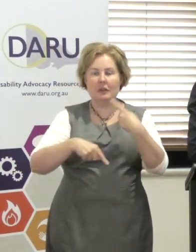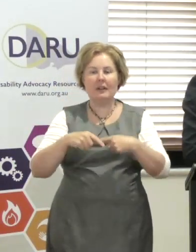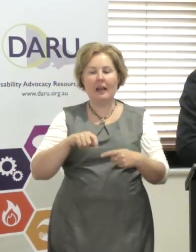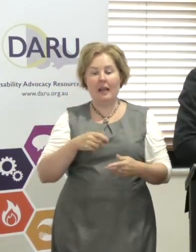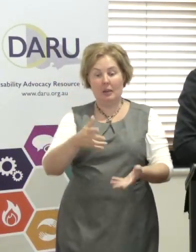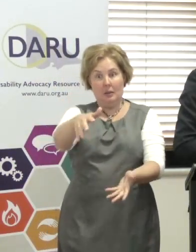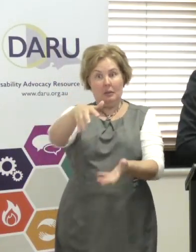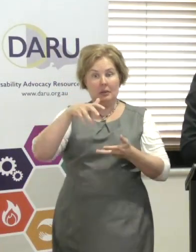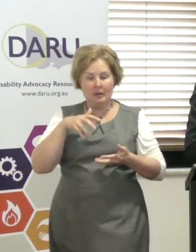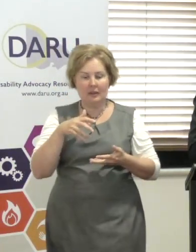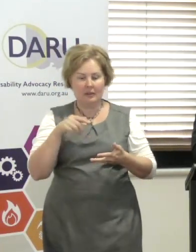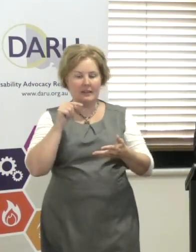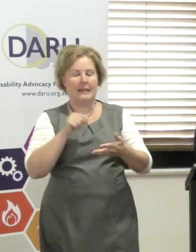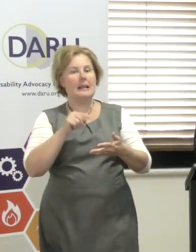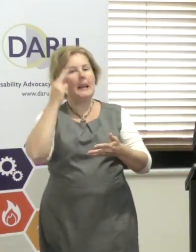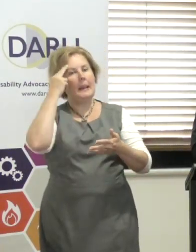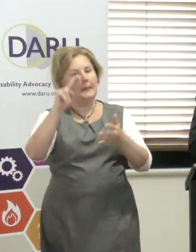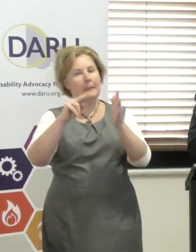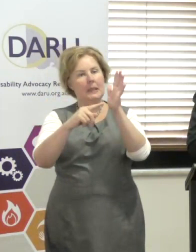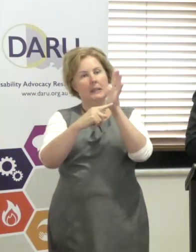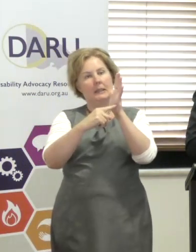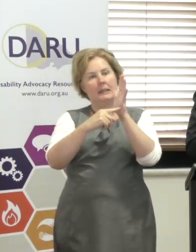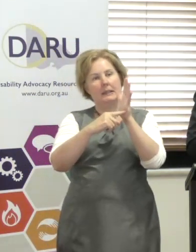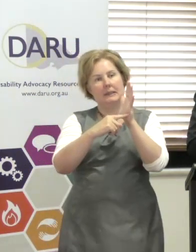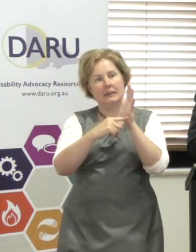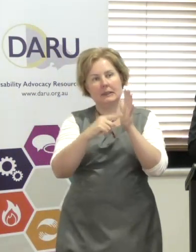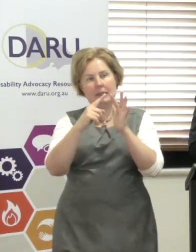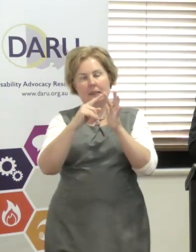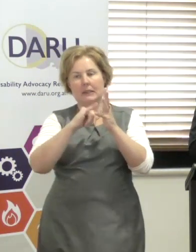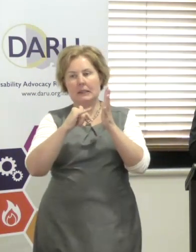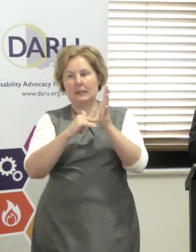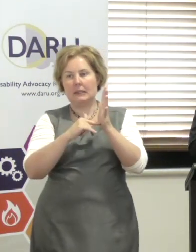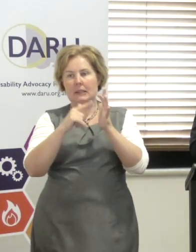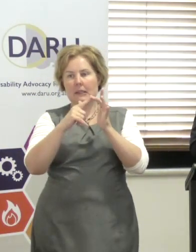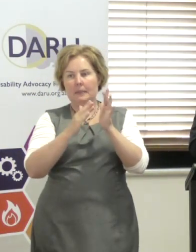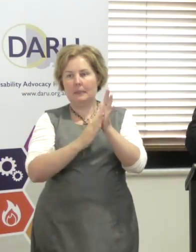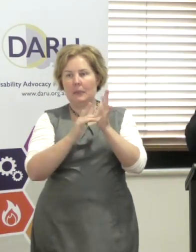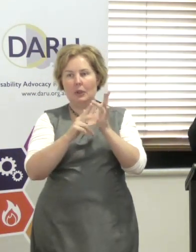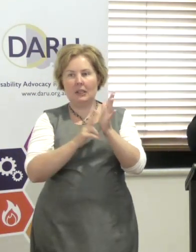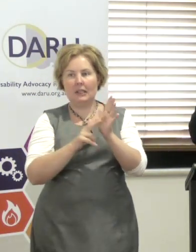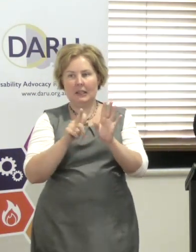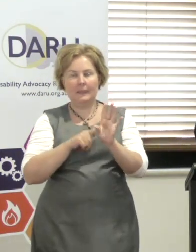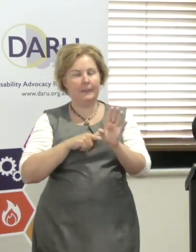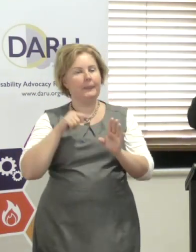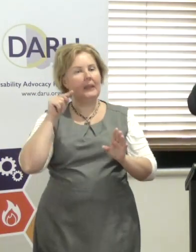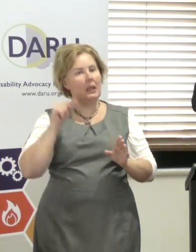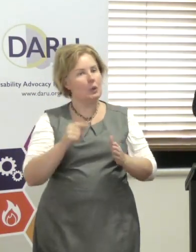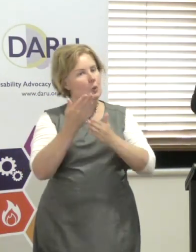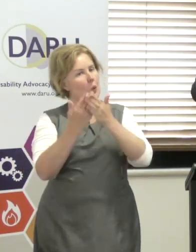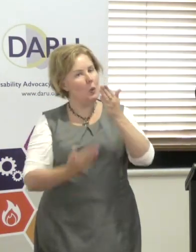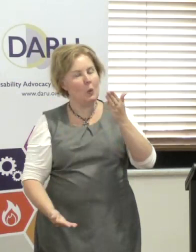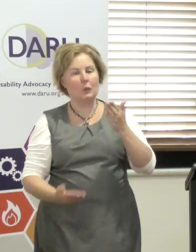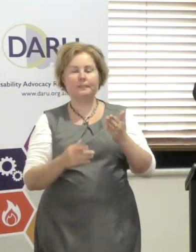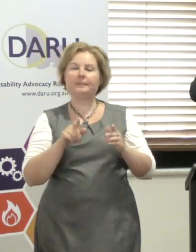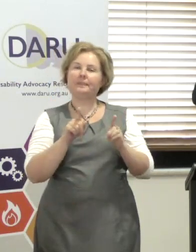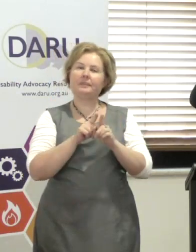And we called that testimony. And we do that, we talk about that, because the notion of testimony, when you say story, it kind of think, oh, it might